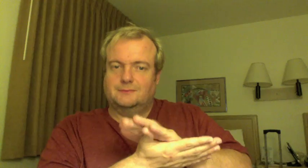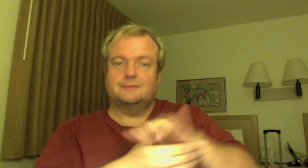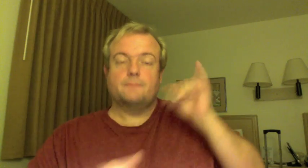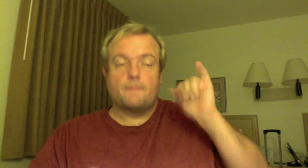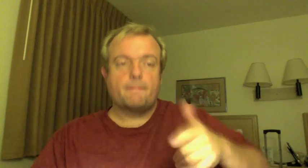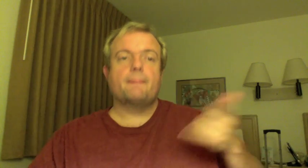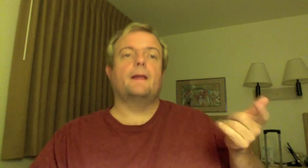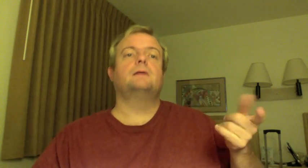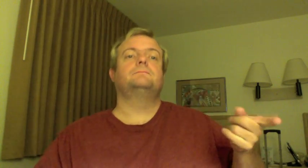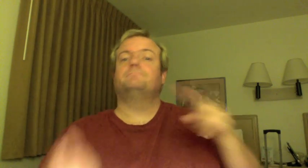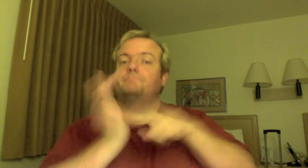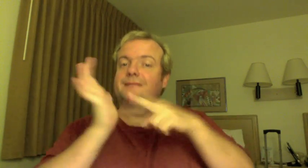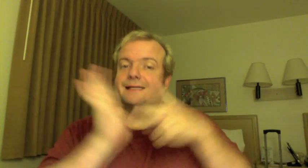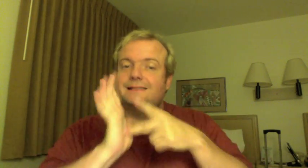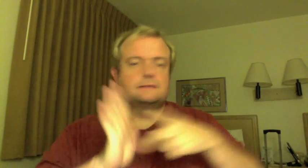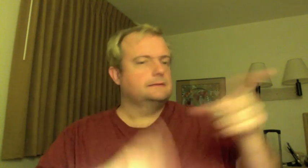like it, it's because we messed it up.